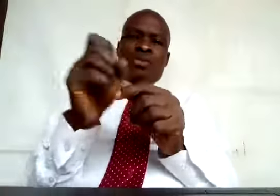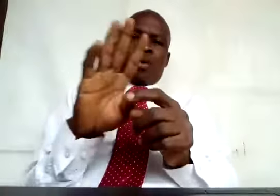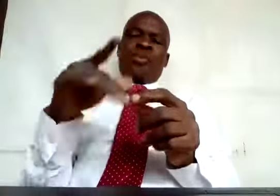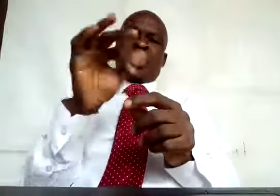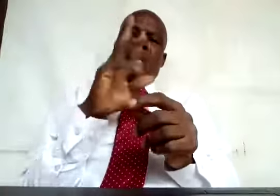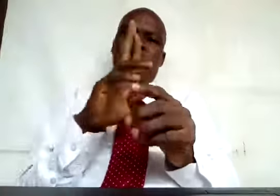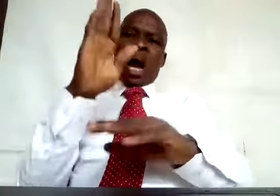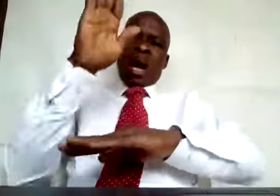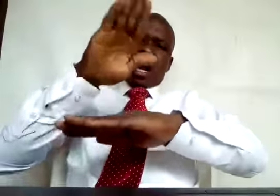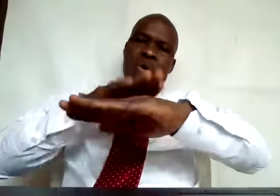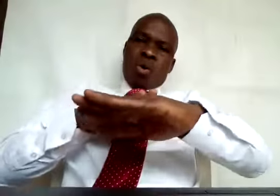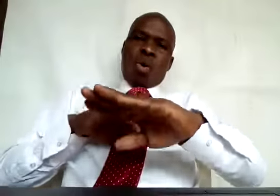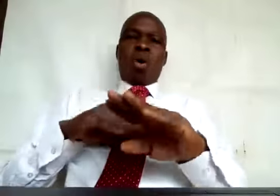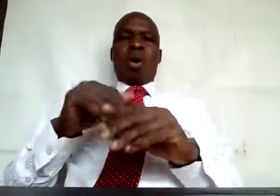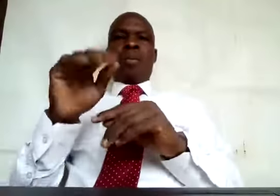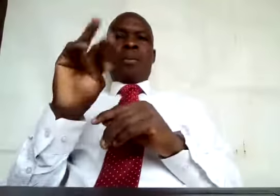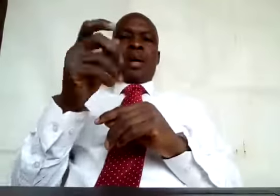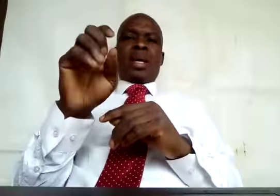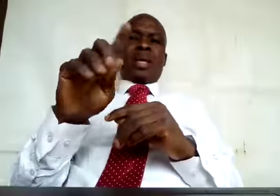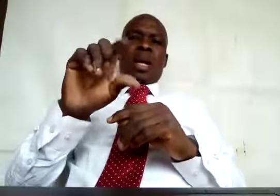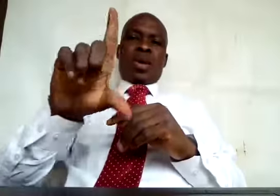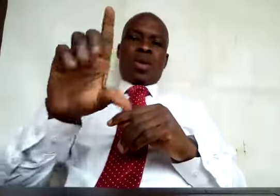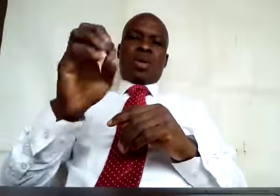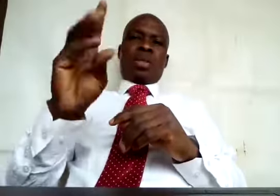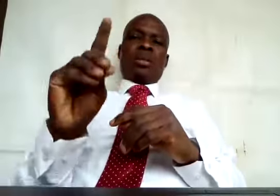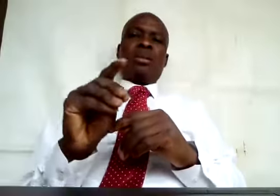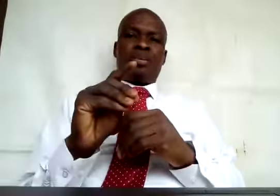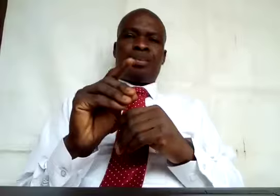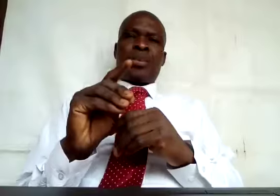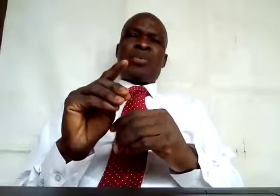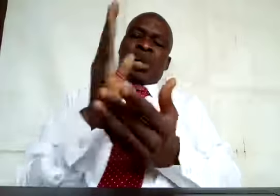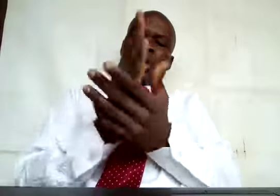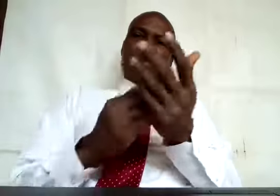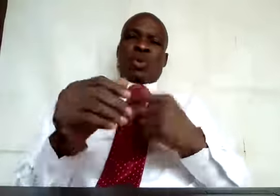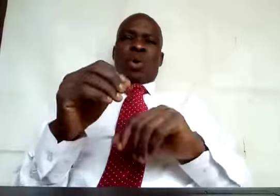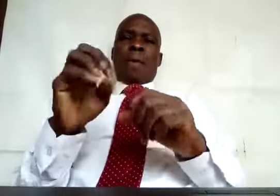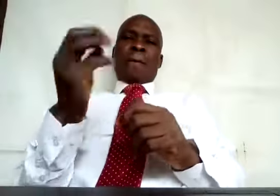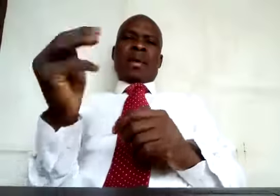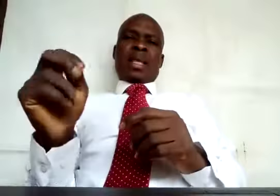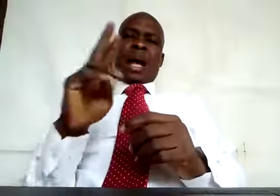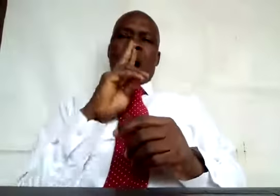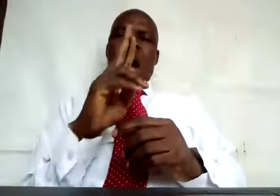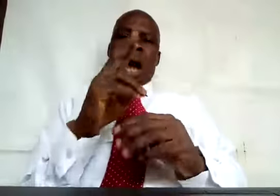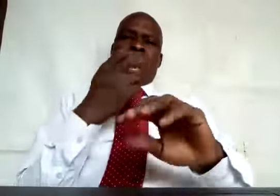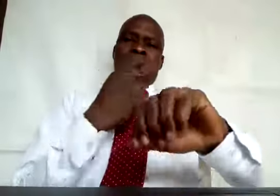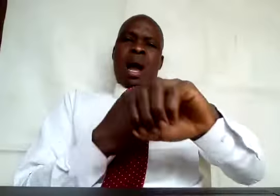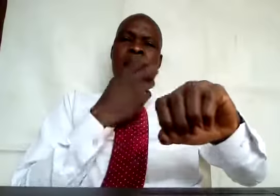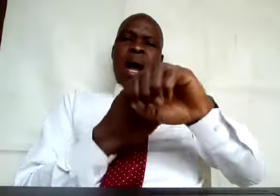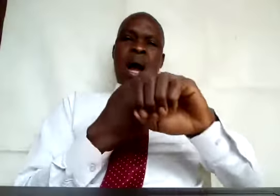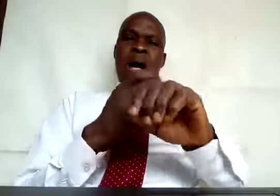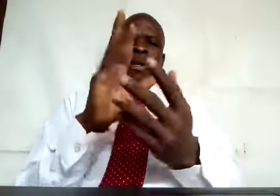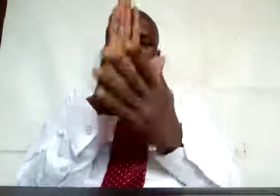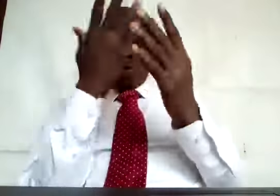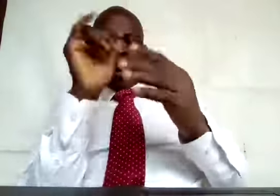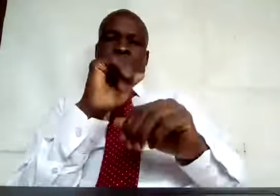called metalloids. Some metals are hard, while some metals are soft. Different